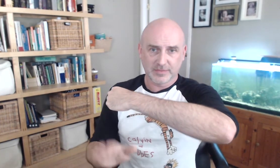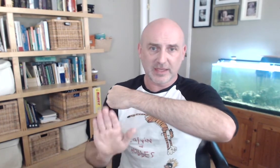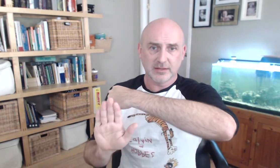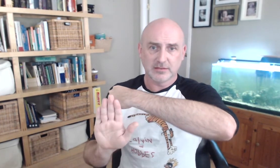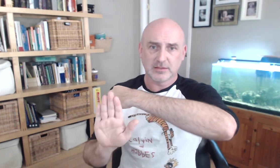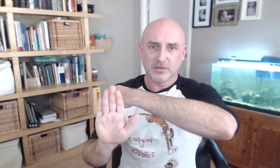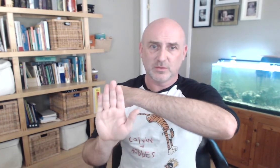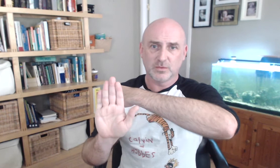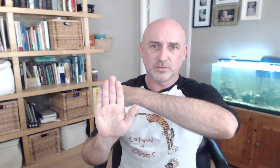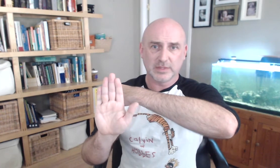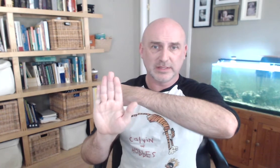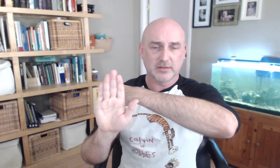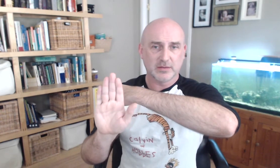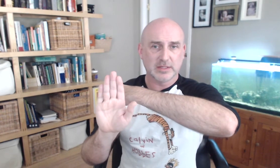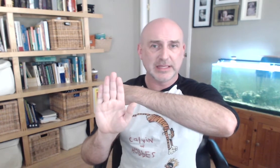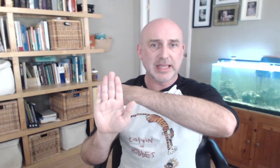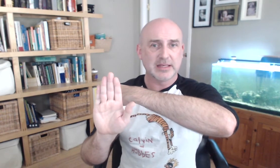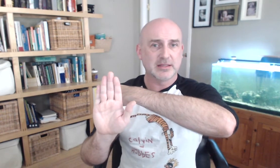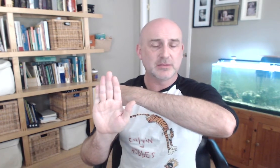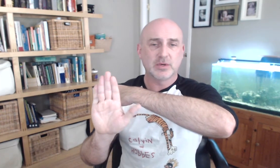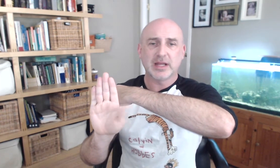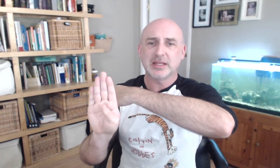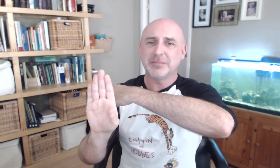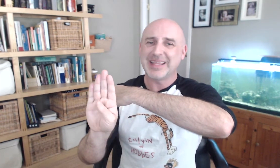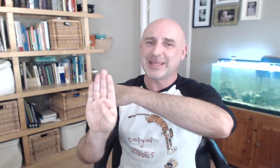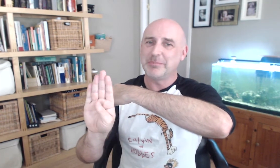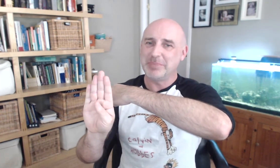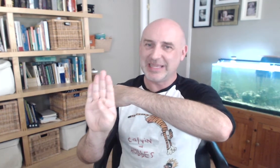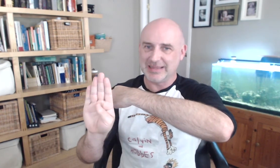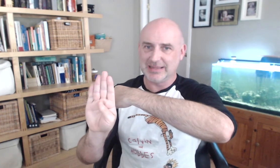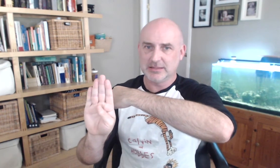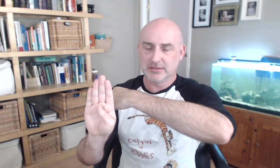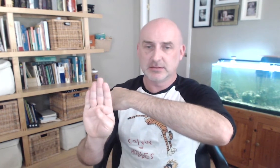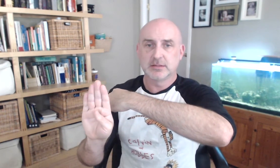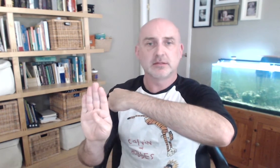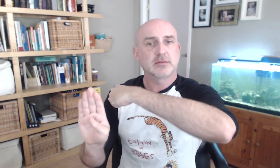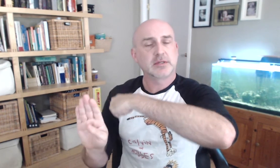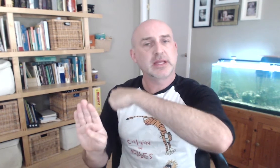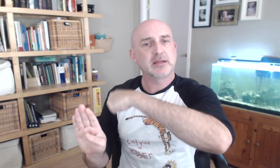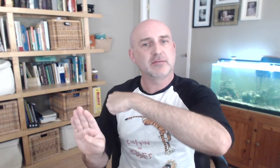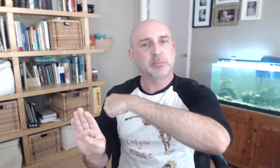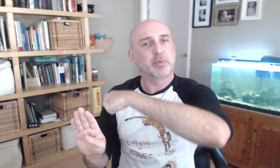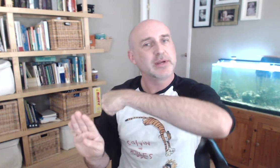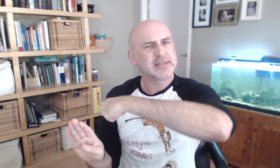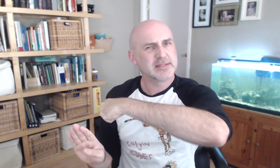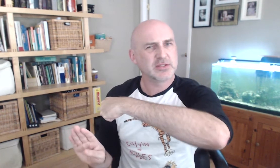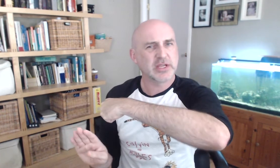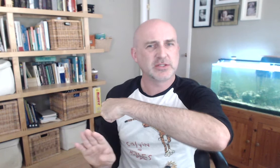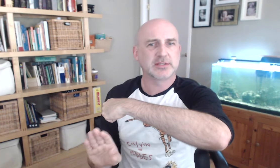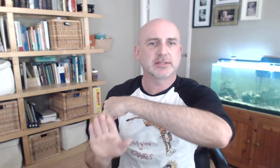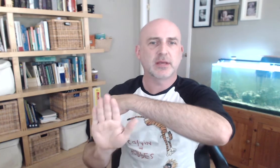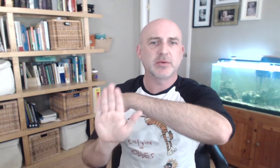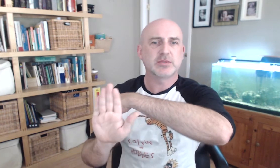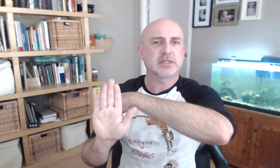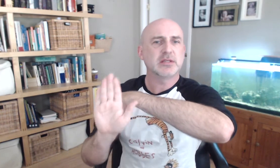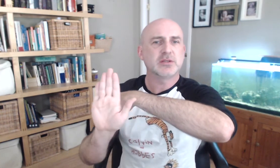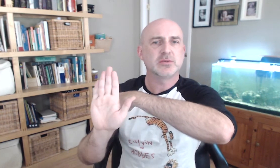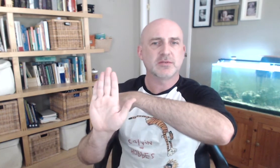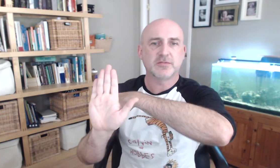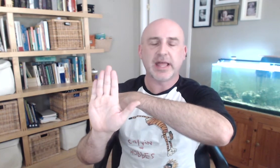Okay, so again, we're not going to make it a B. We're going to kind of embrace this change as it's coming. We're just going to use a flat